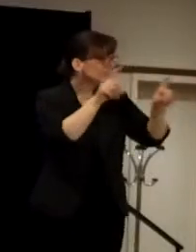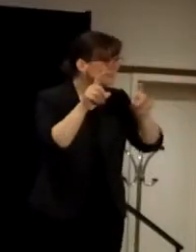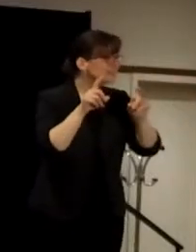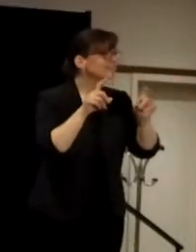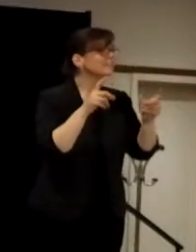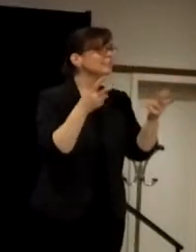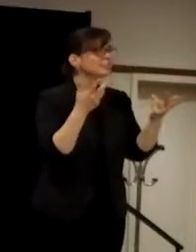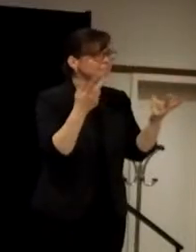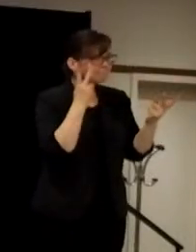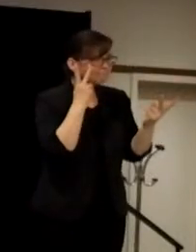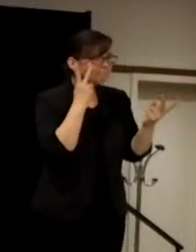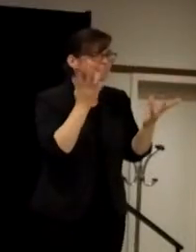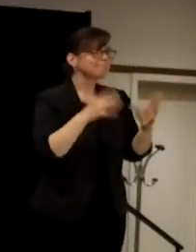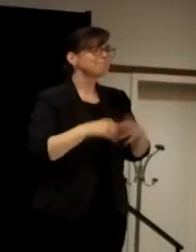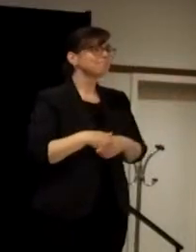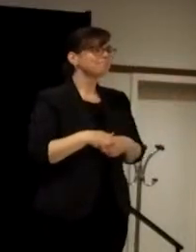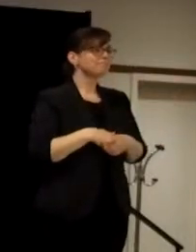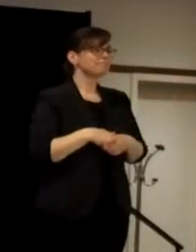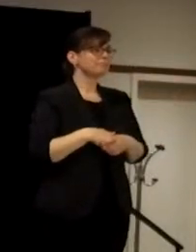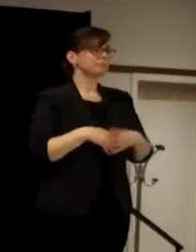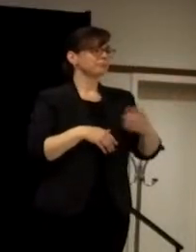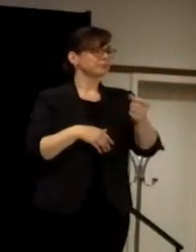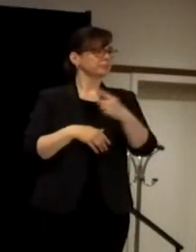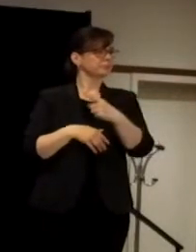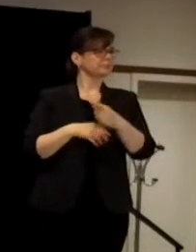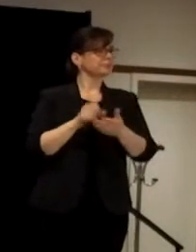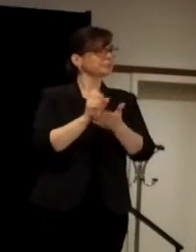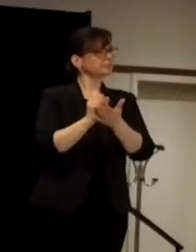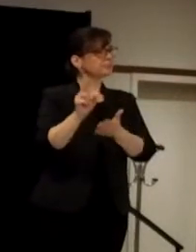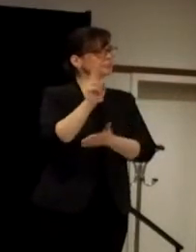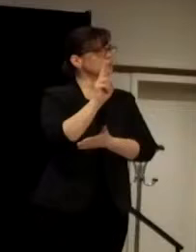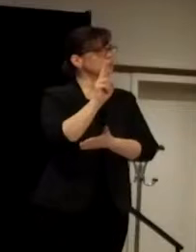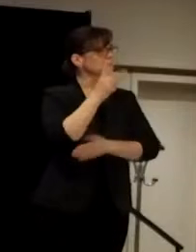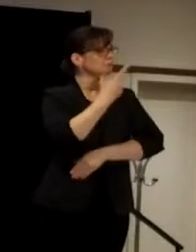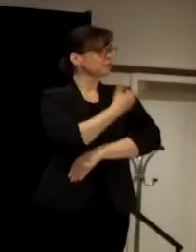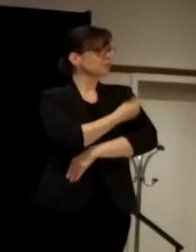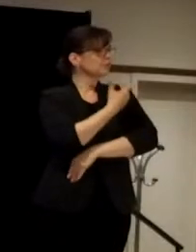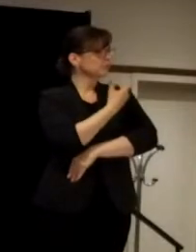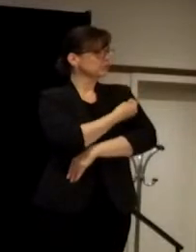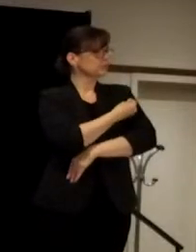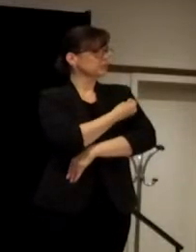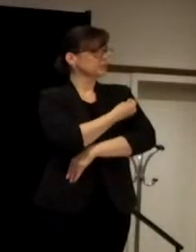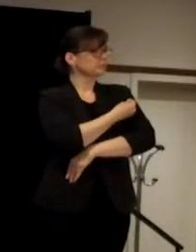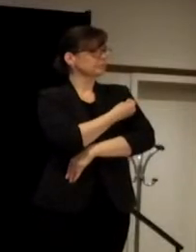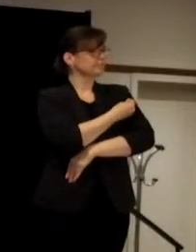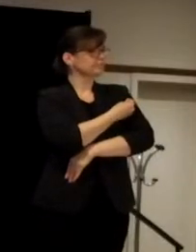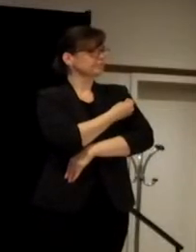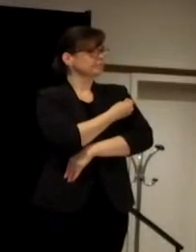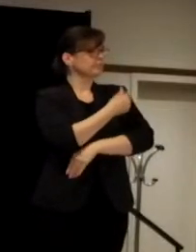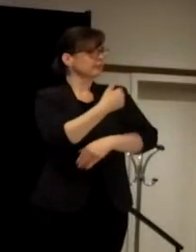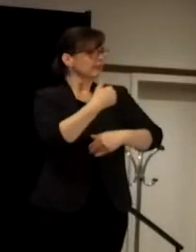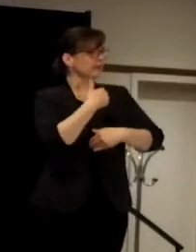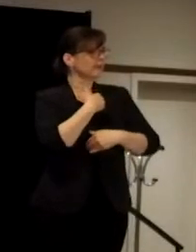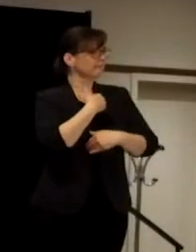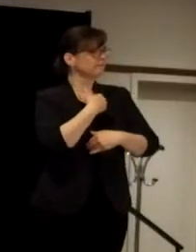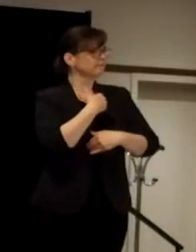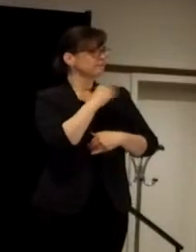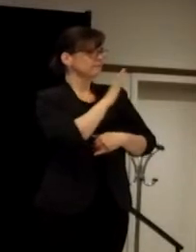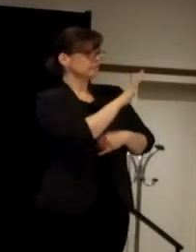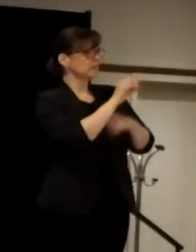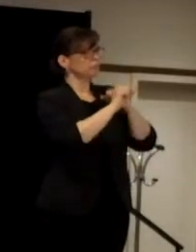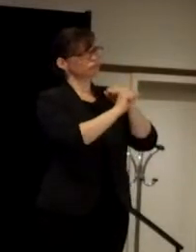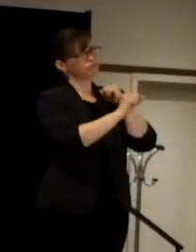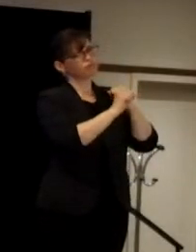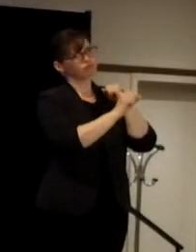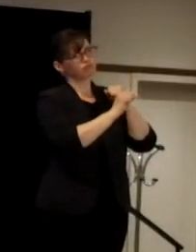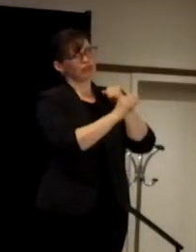mass vaccination clinic at Syracuse University on Citrus TV, which is television Yeah. at SU. So having this mass